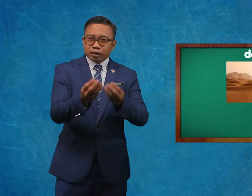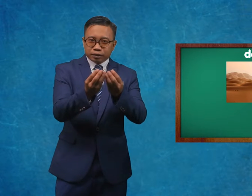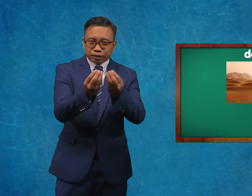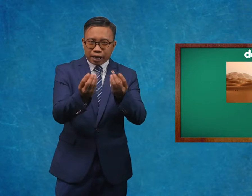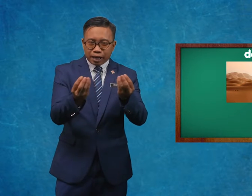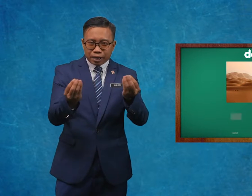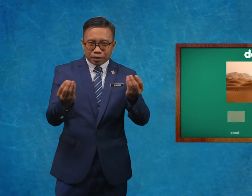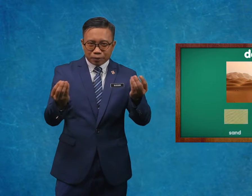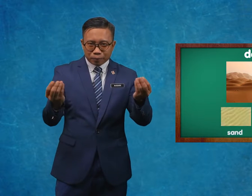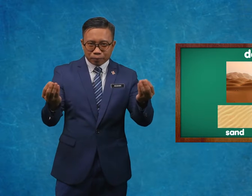Sand,